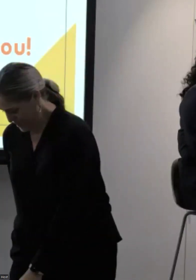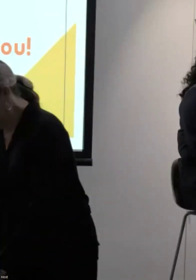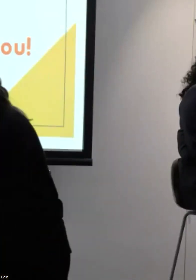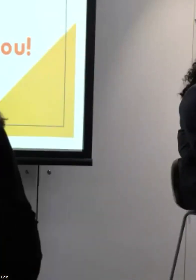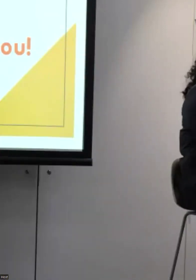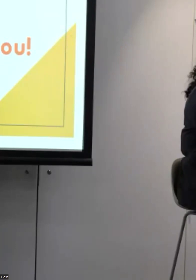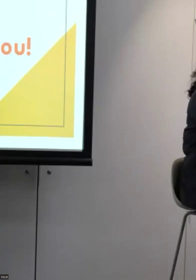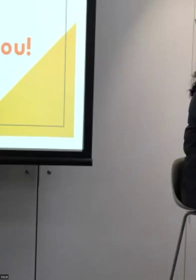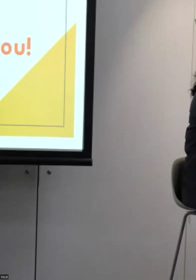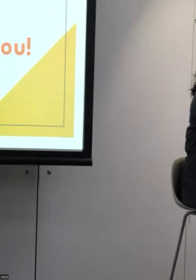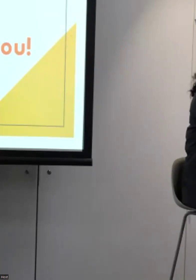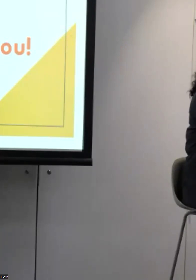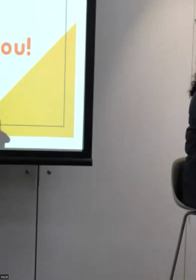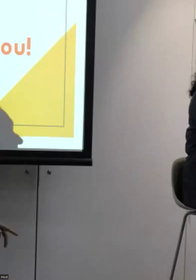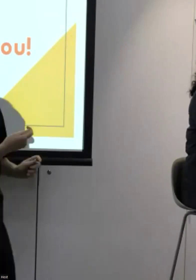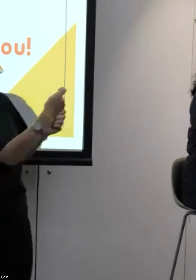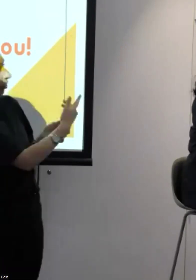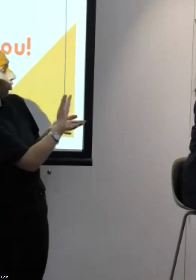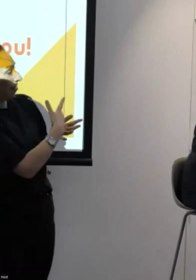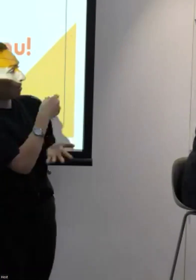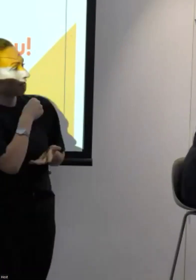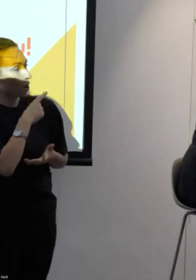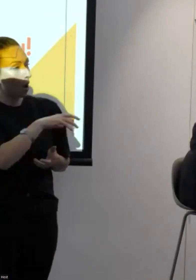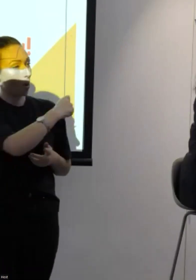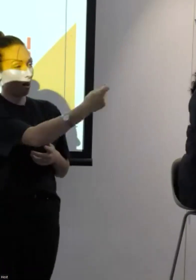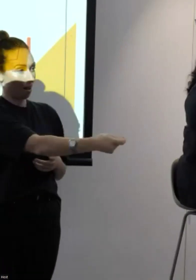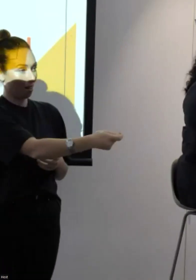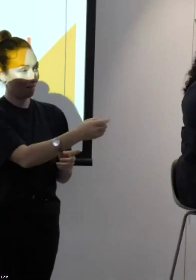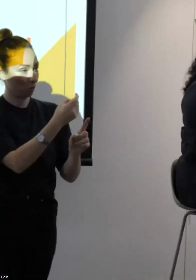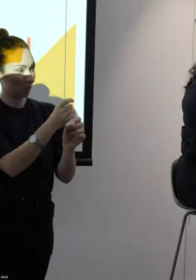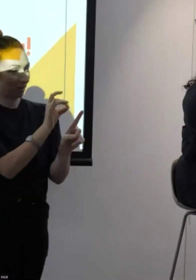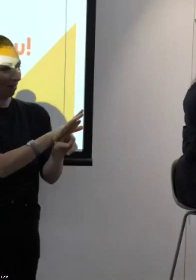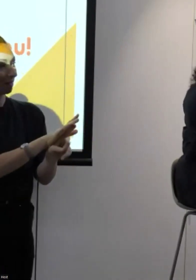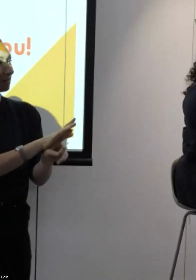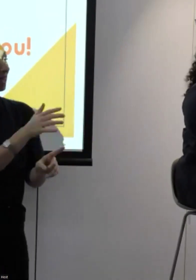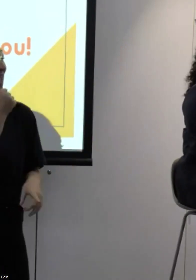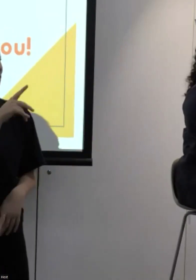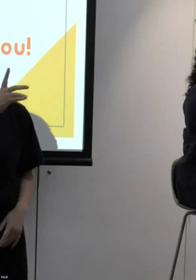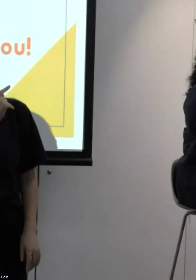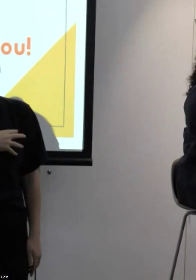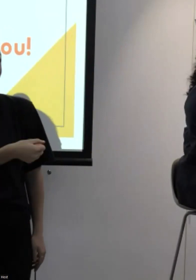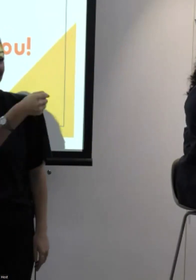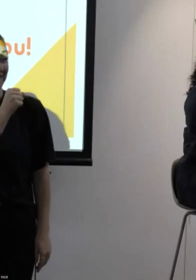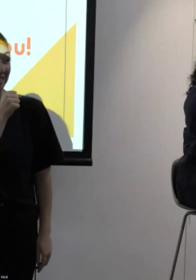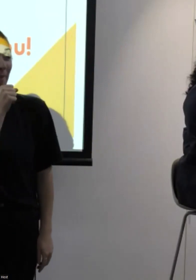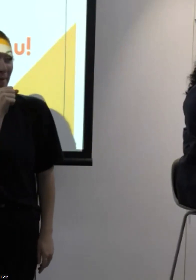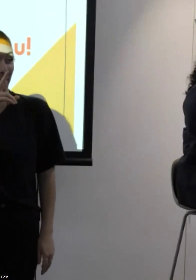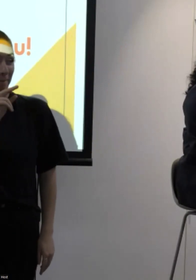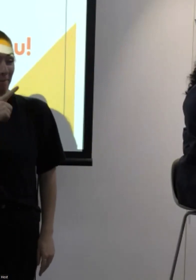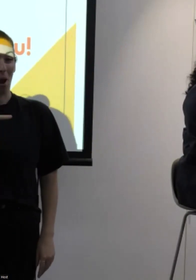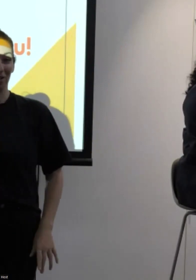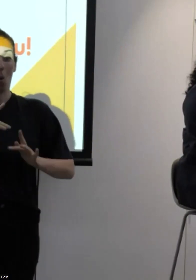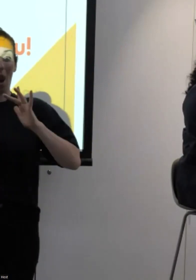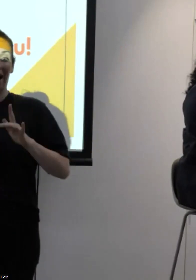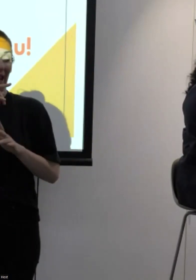give this mic for you guys to share and I'll pass this one around the room. So just if everyone could just speak into the mic so everyone online can hear you.